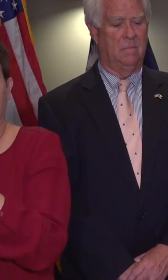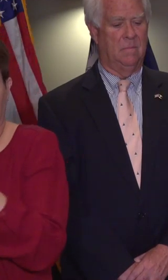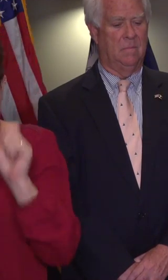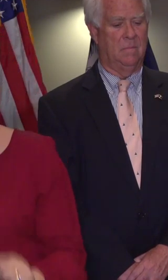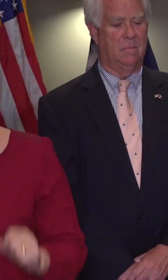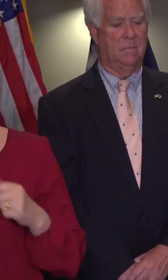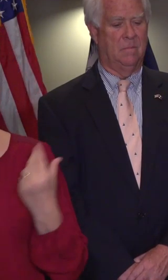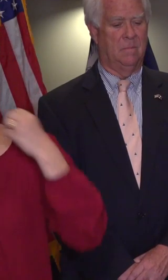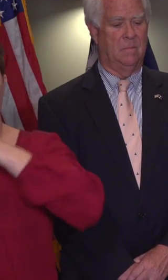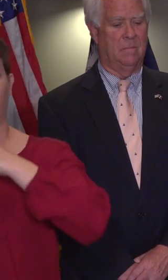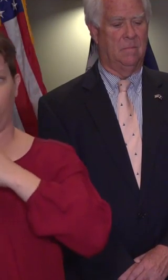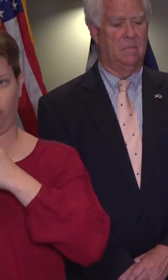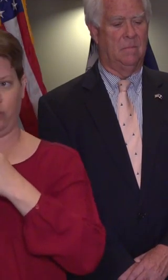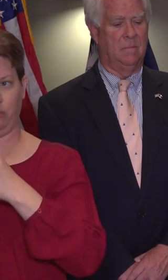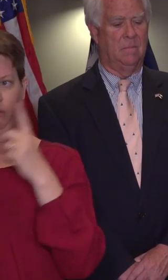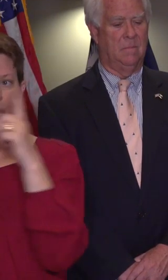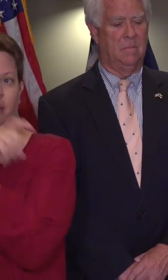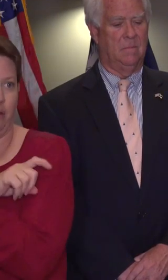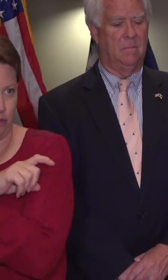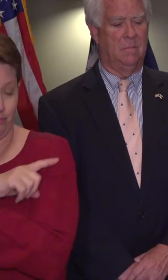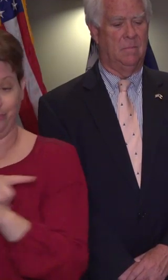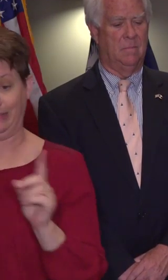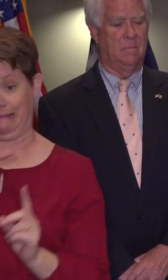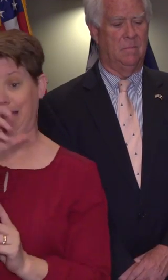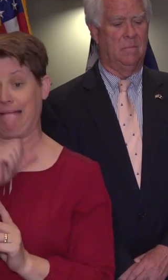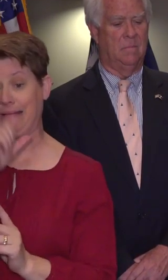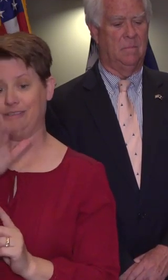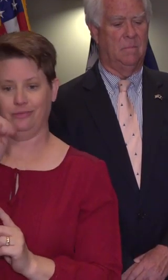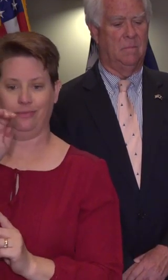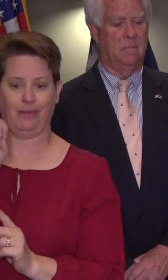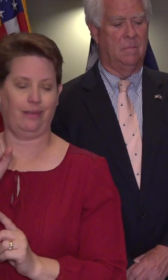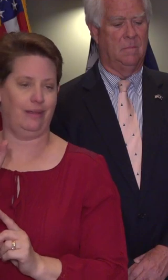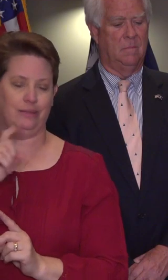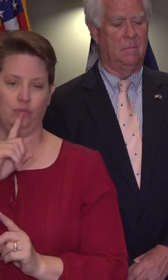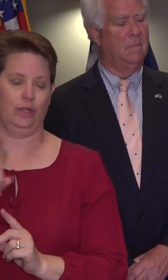experience complications, but the ages of the actual cases is not